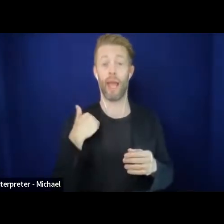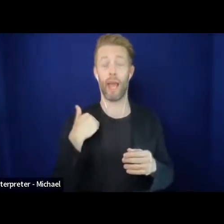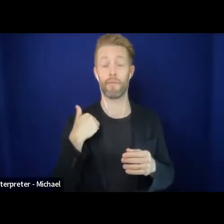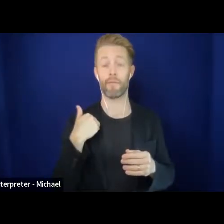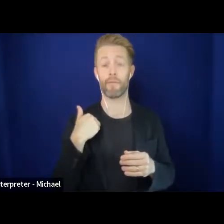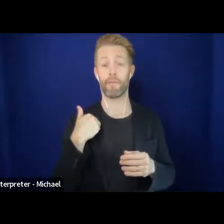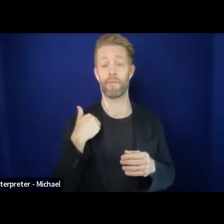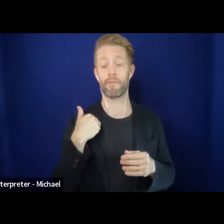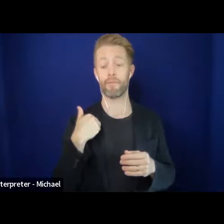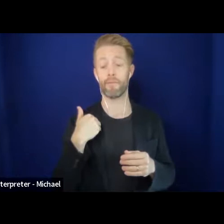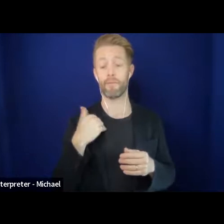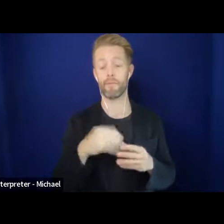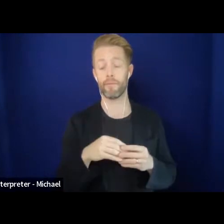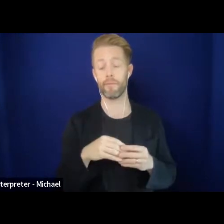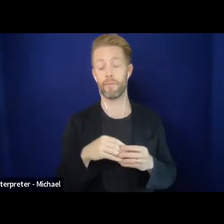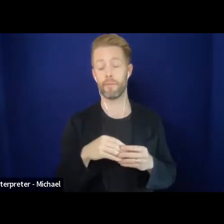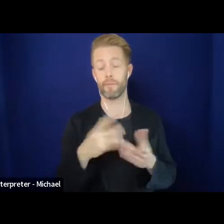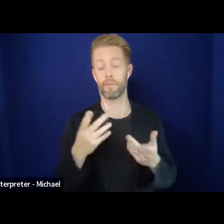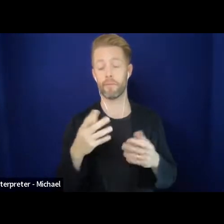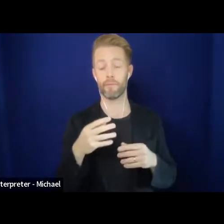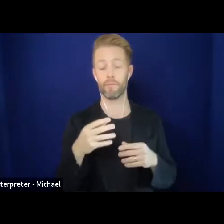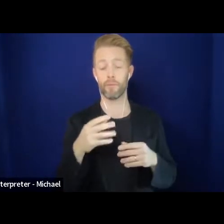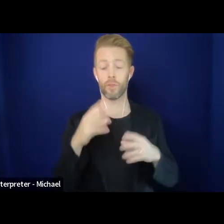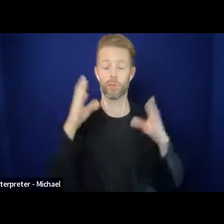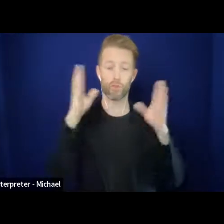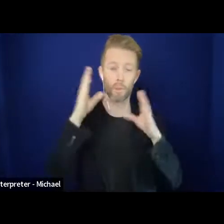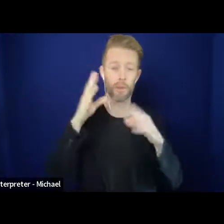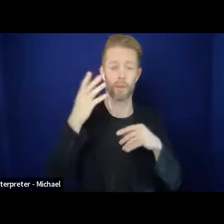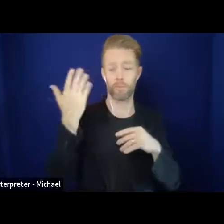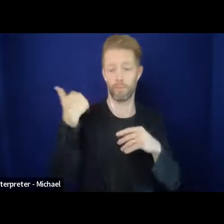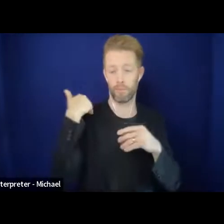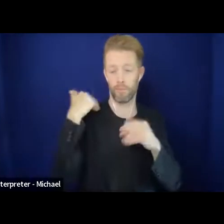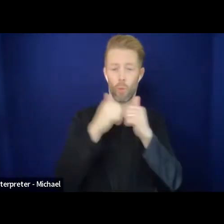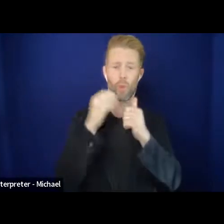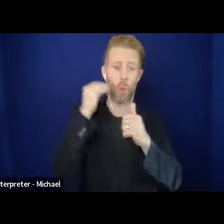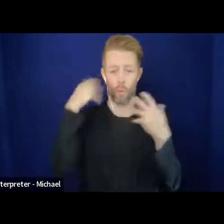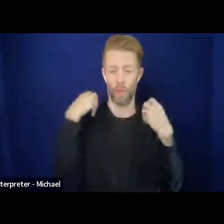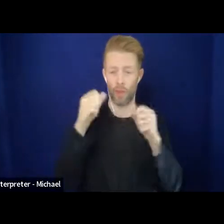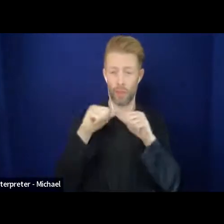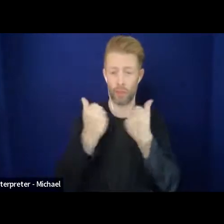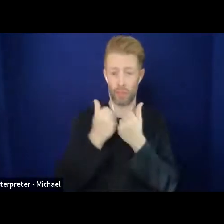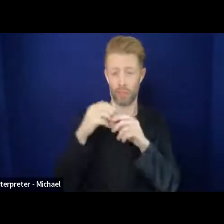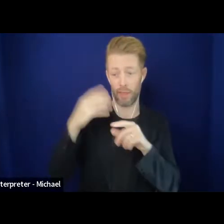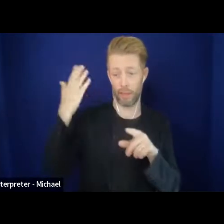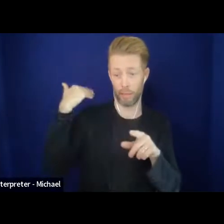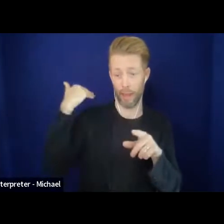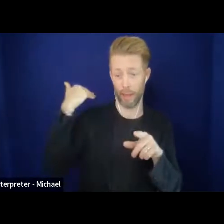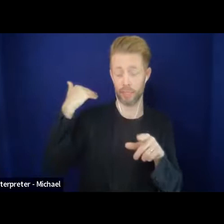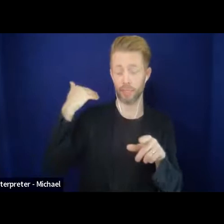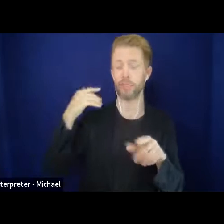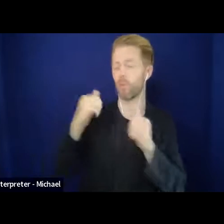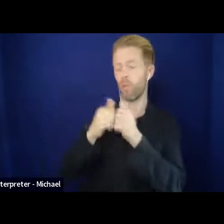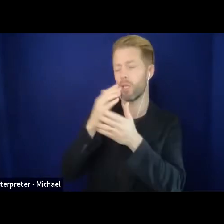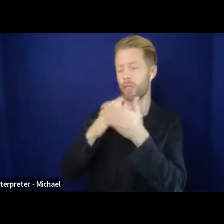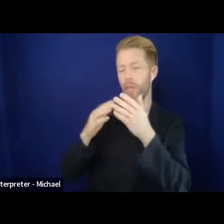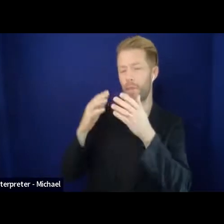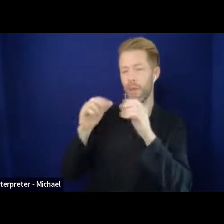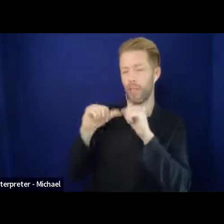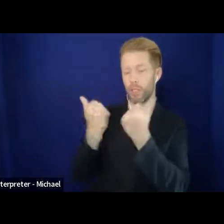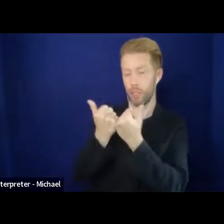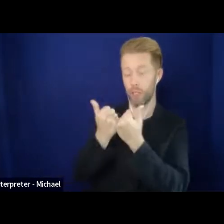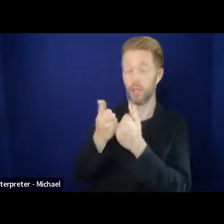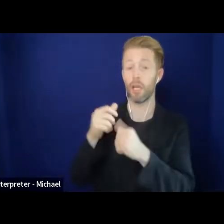with home health agencies, and that data is collected and shared among home health agencies,